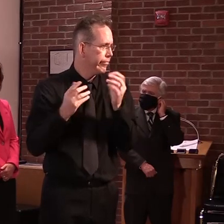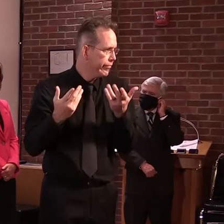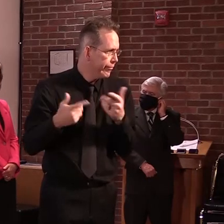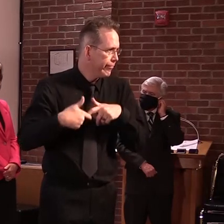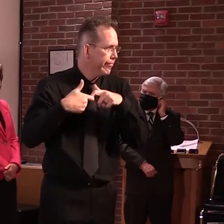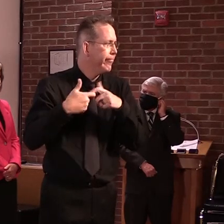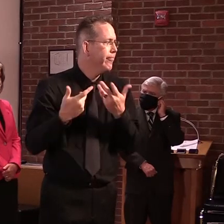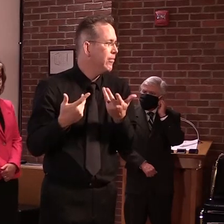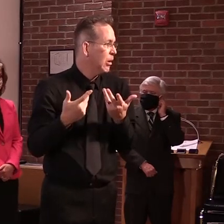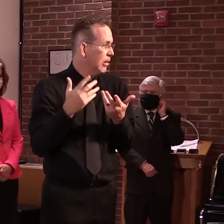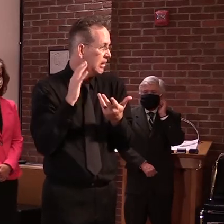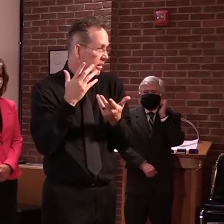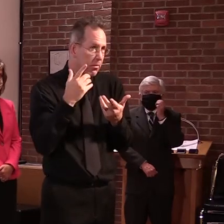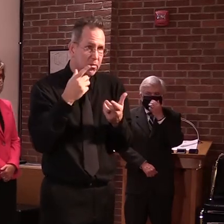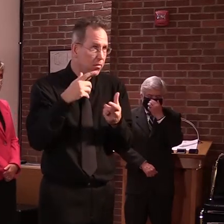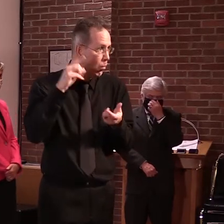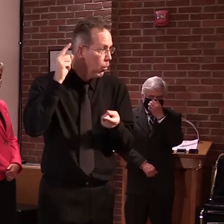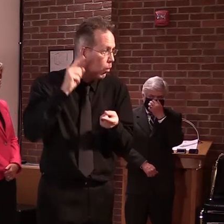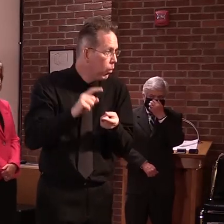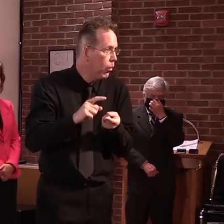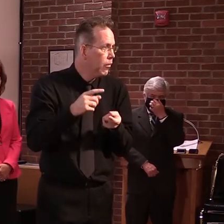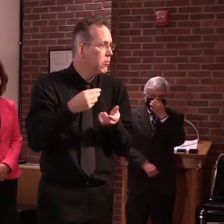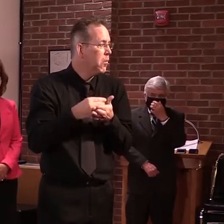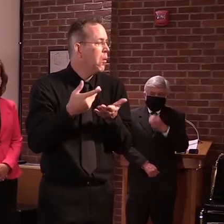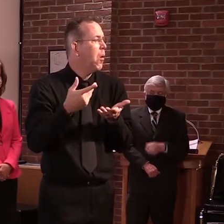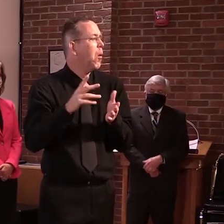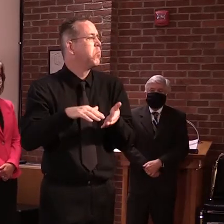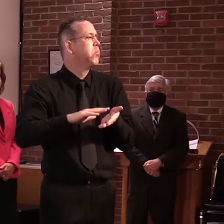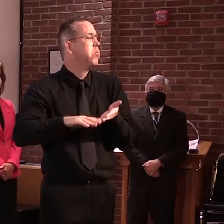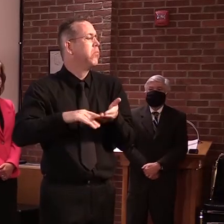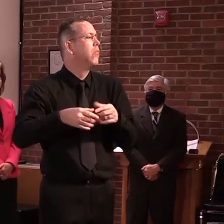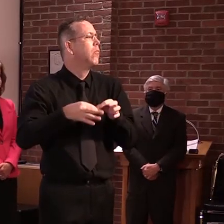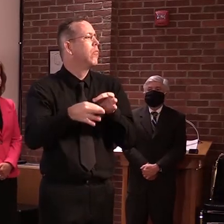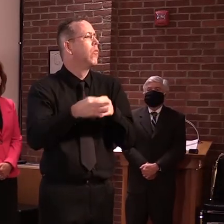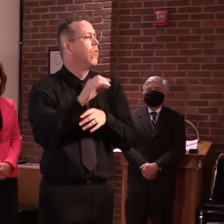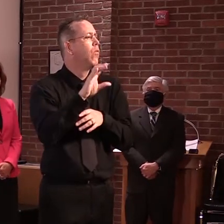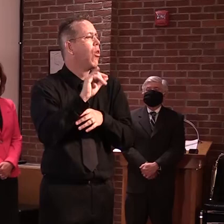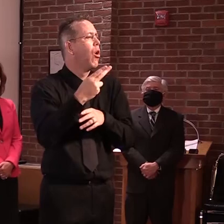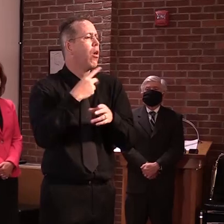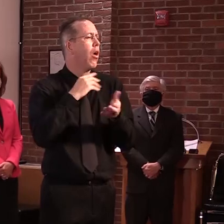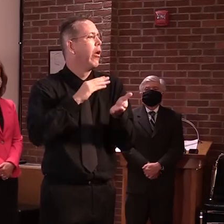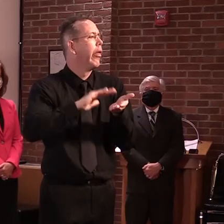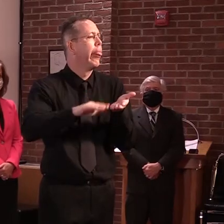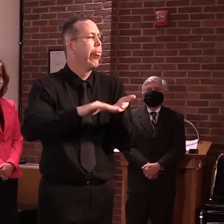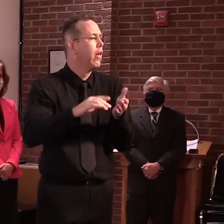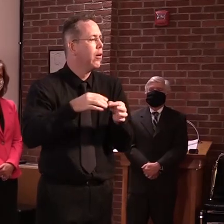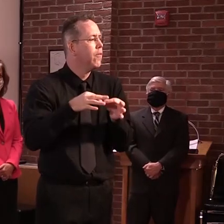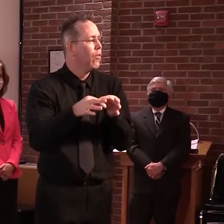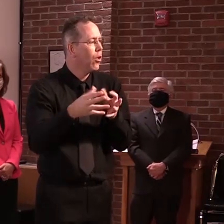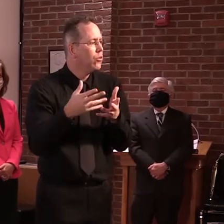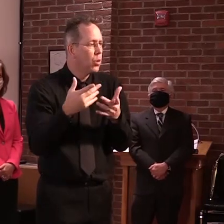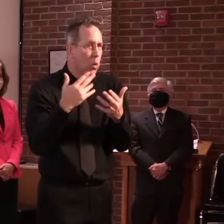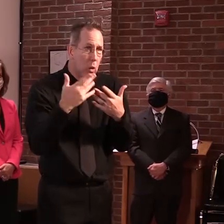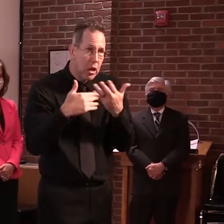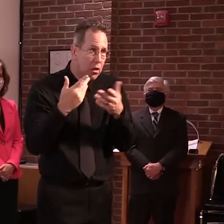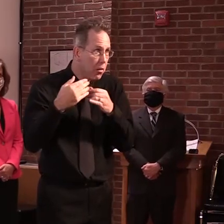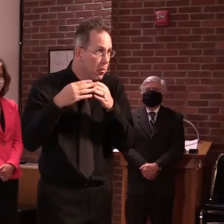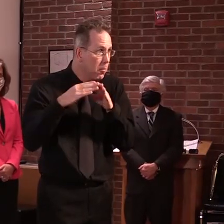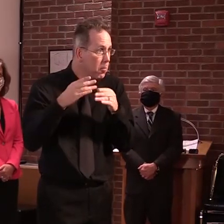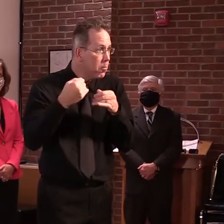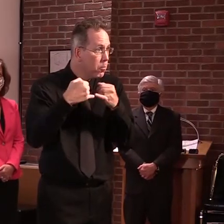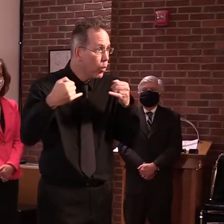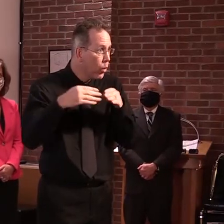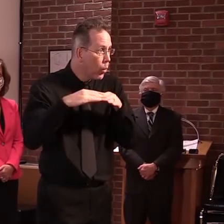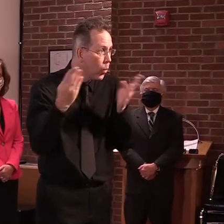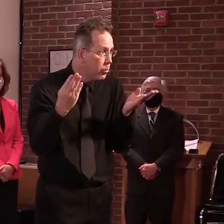the magnitude. I don't know the details at this point. We're waiting for them to get back to us on that. But it does appear